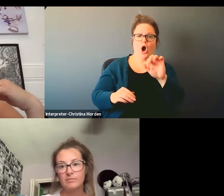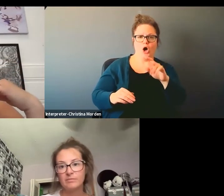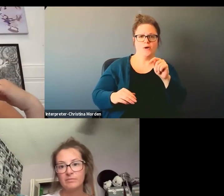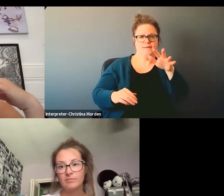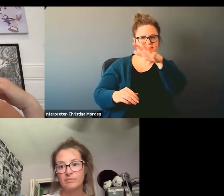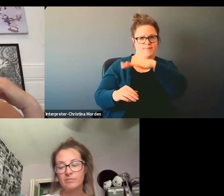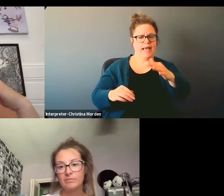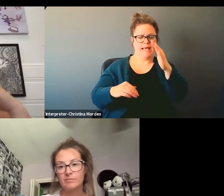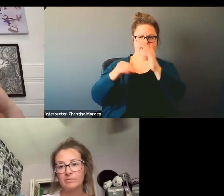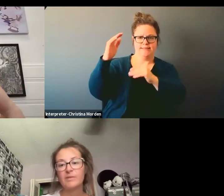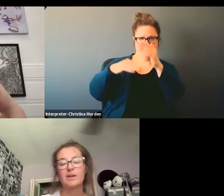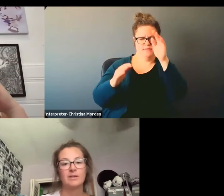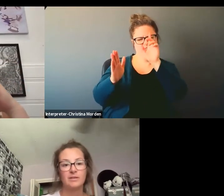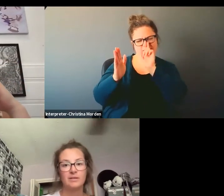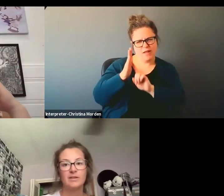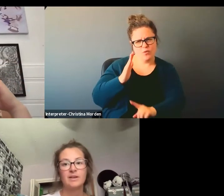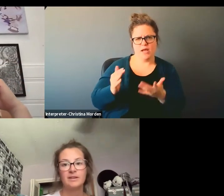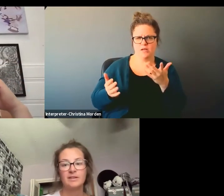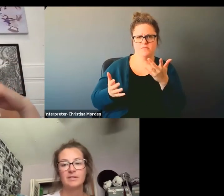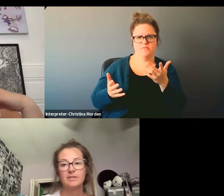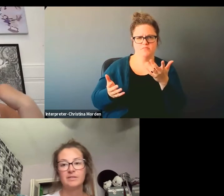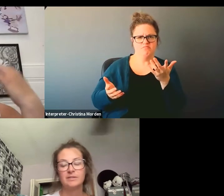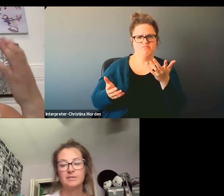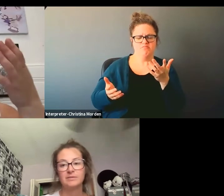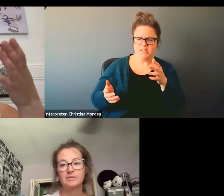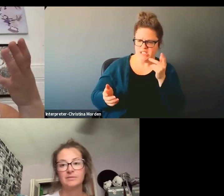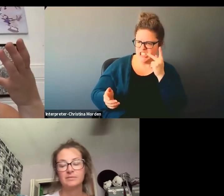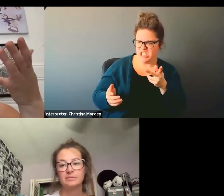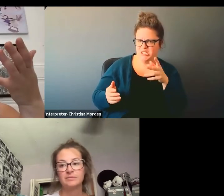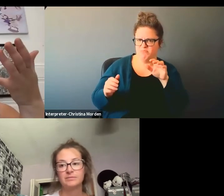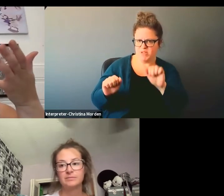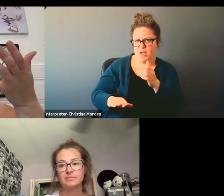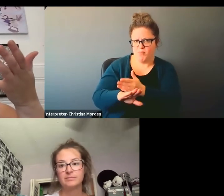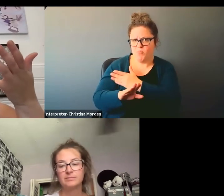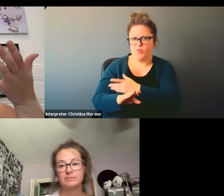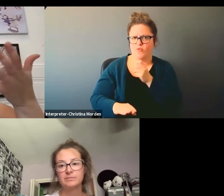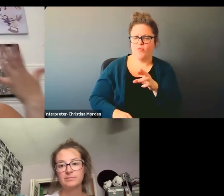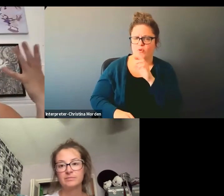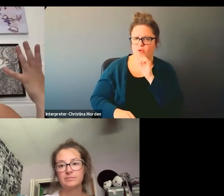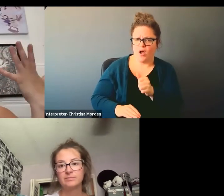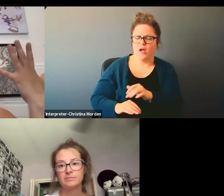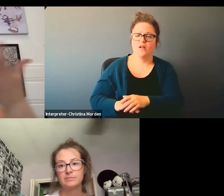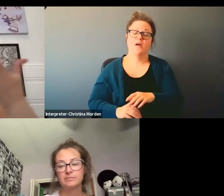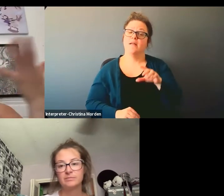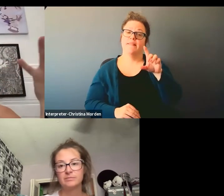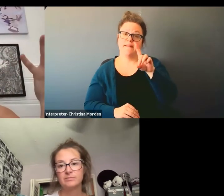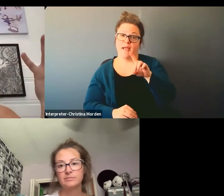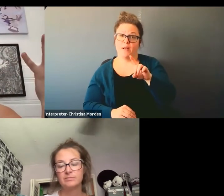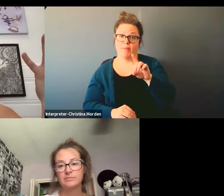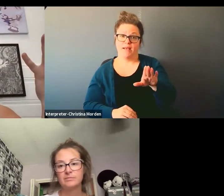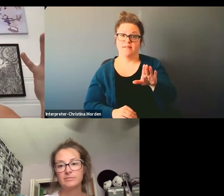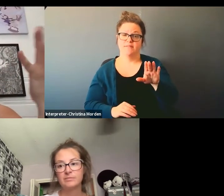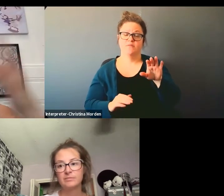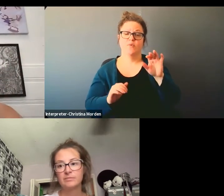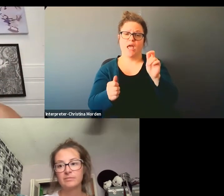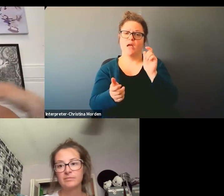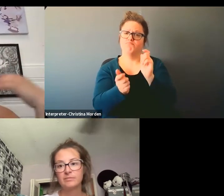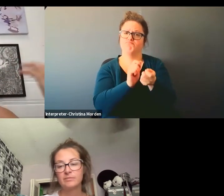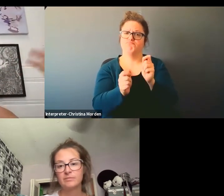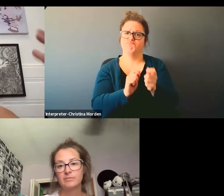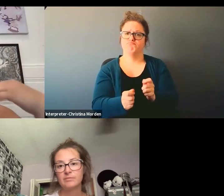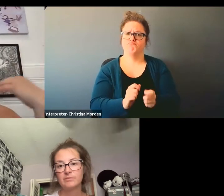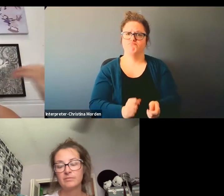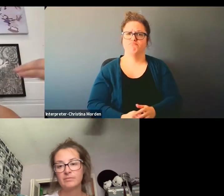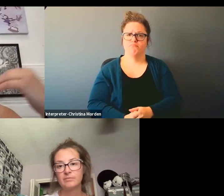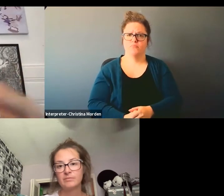improve their space, you know. And when we do update it in the database and they say, hey, you know what, we've made these changes you suggested, we'll go